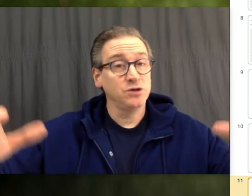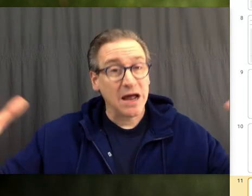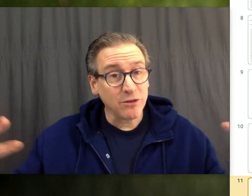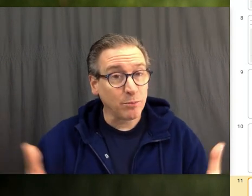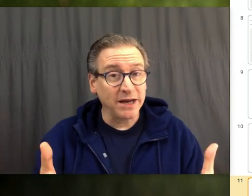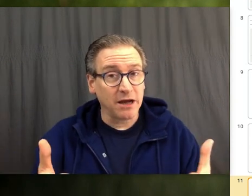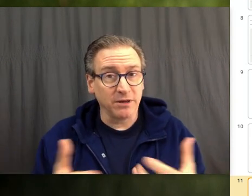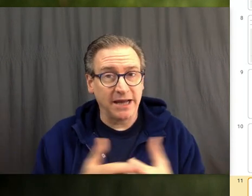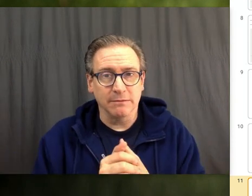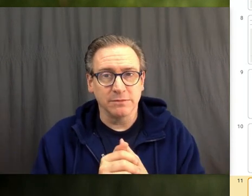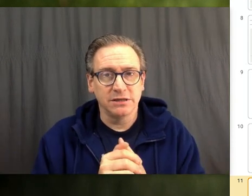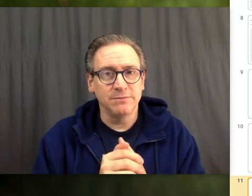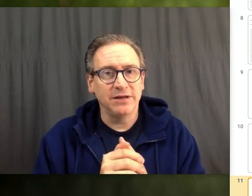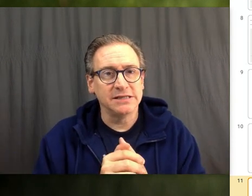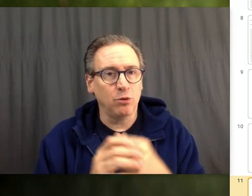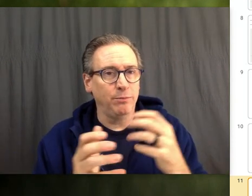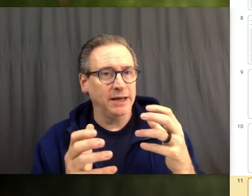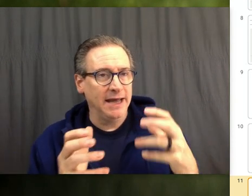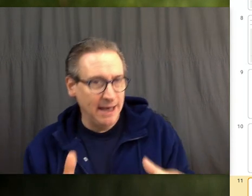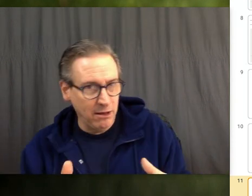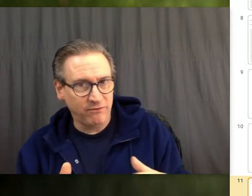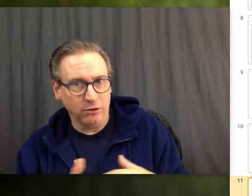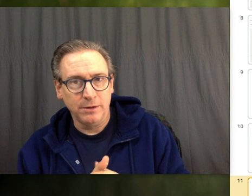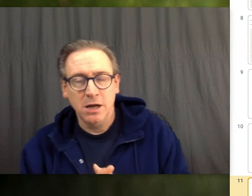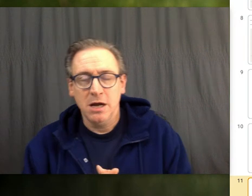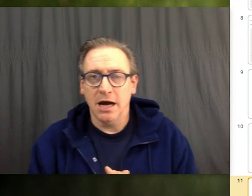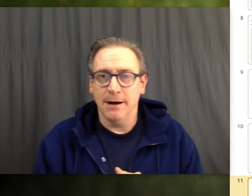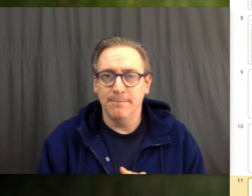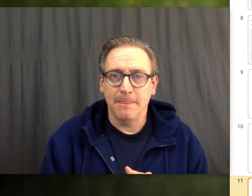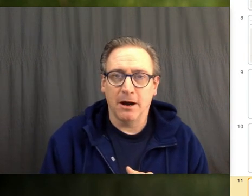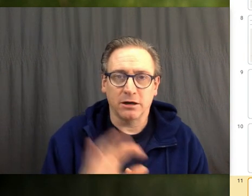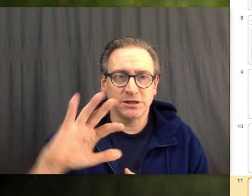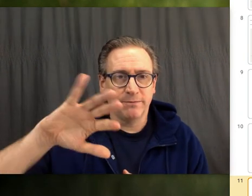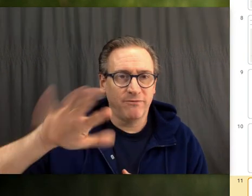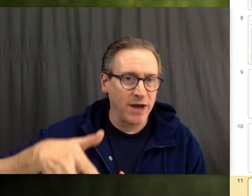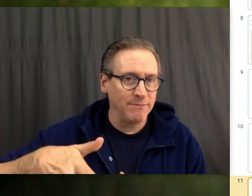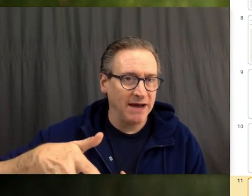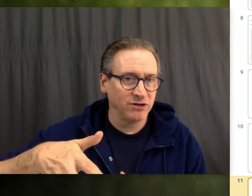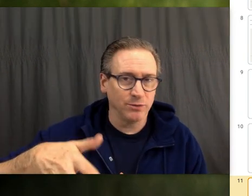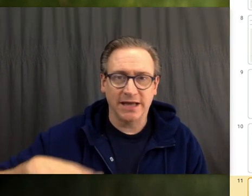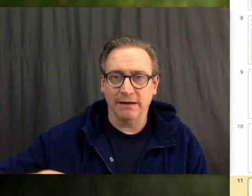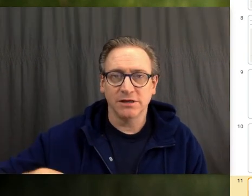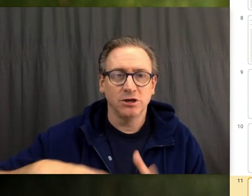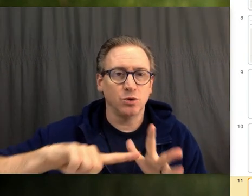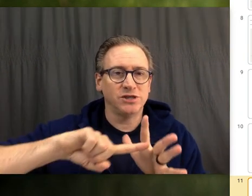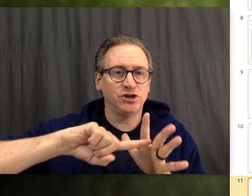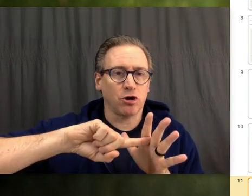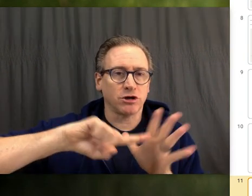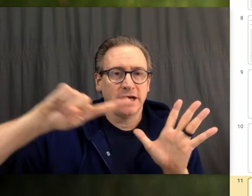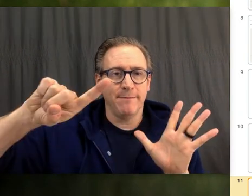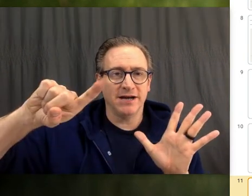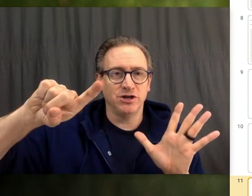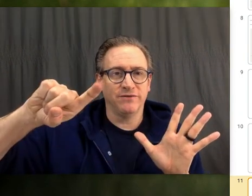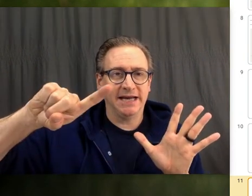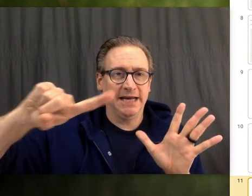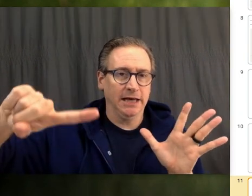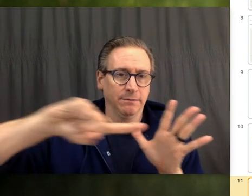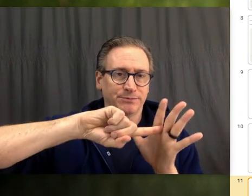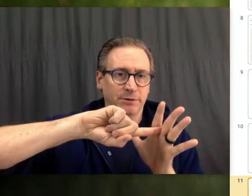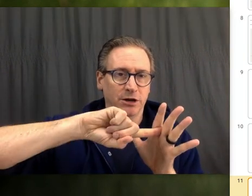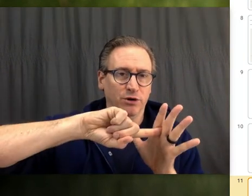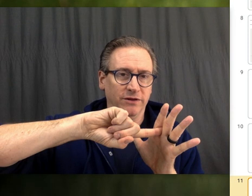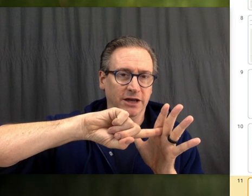So now that we're playing a couple of games, some things that will be helpful are some vocab that have to do with games. So start. Imagine you've got a